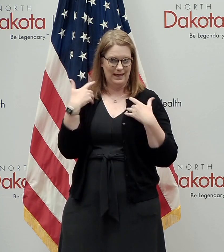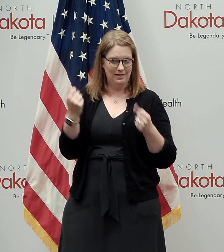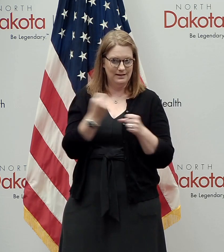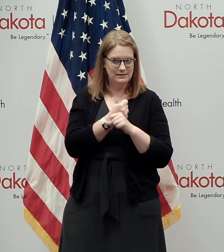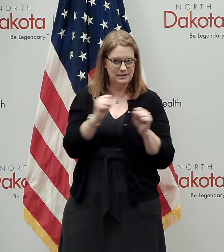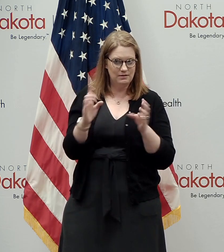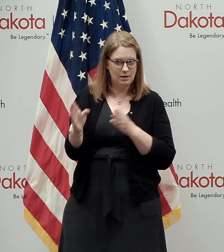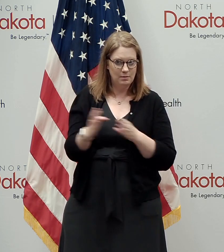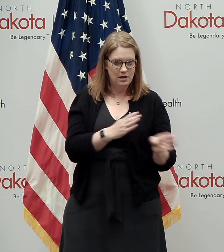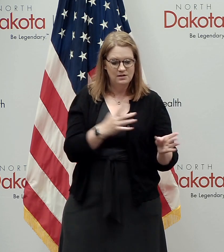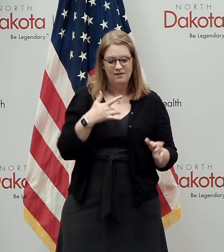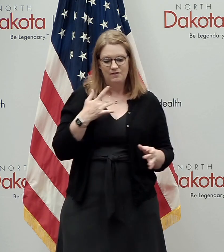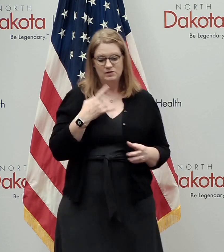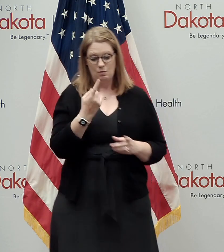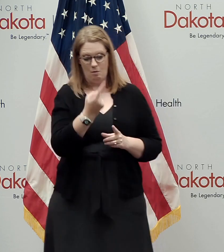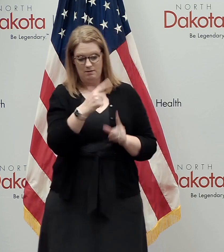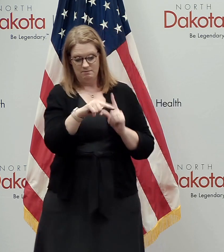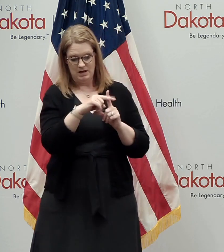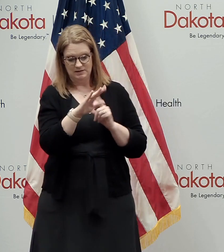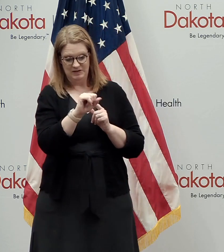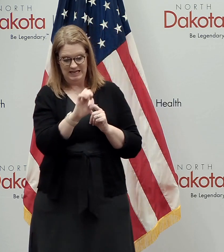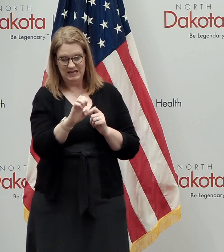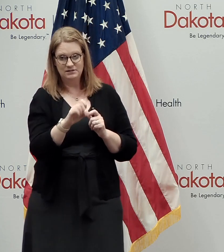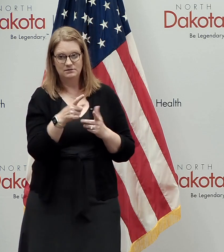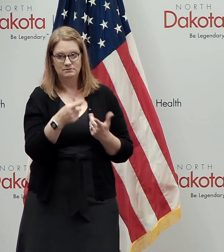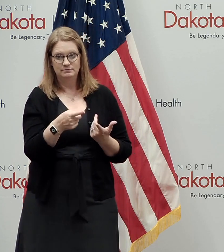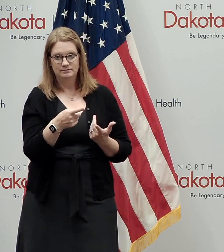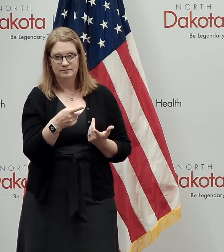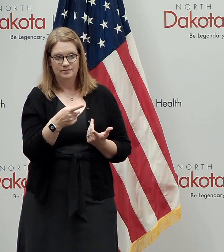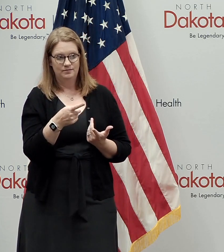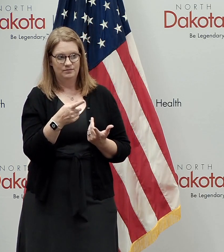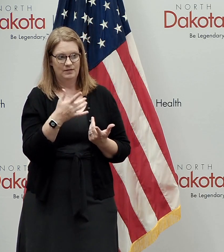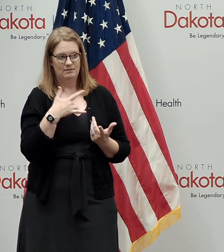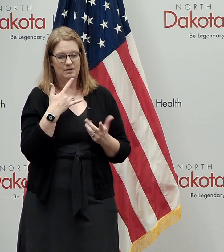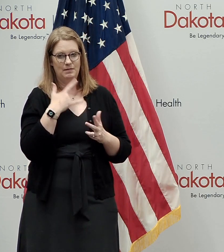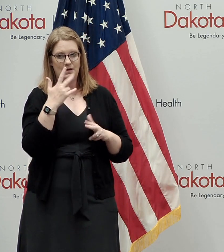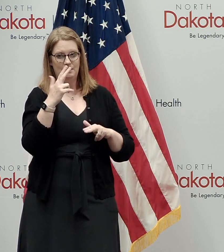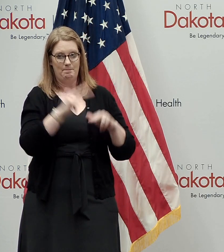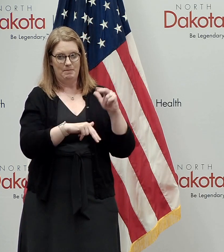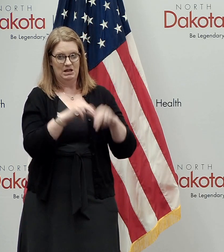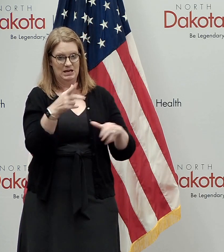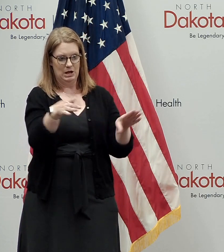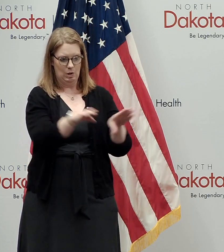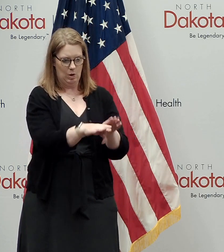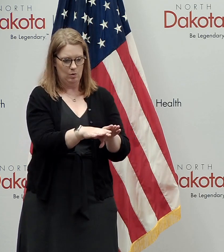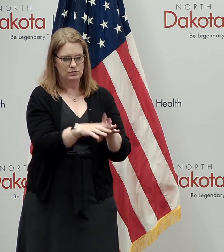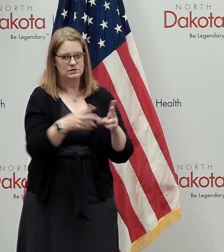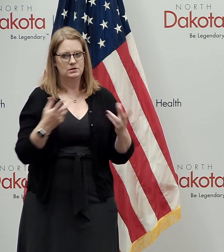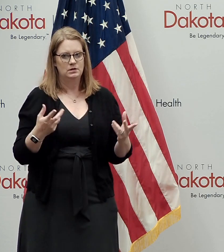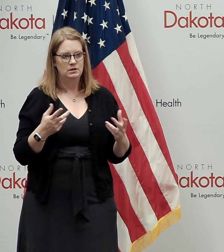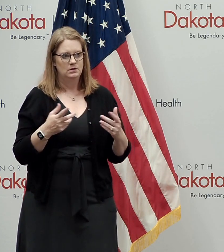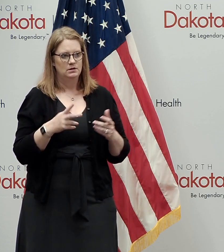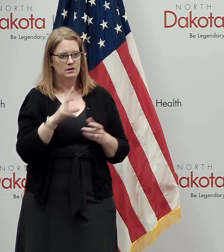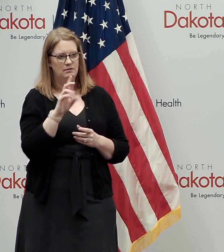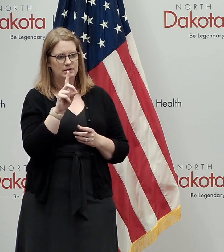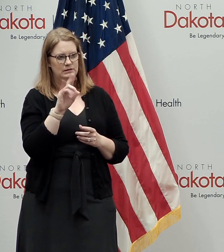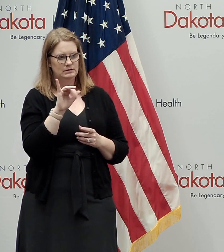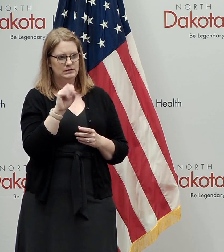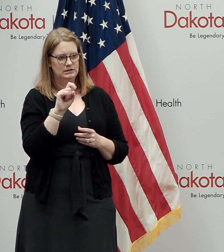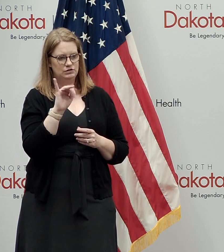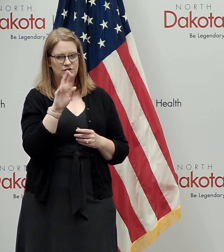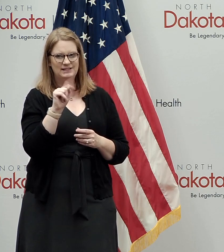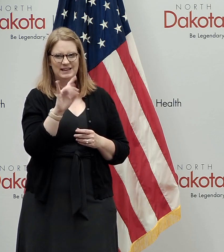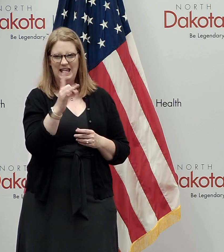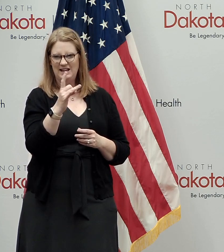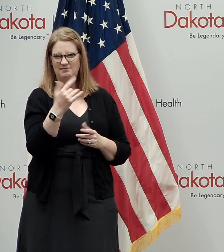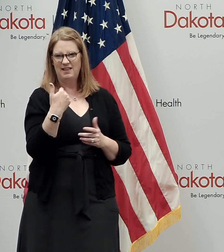they have one positive case, I would think that would be by a building, not by, because I know that District 8's got, buildings spread